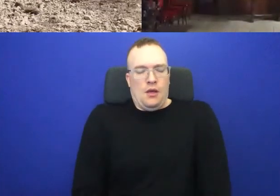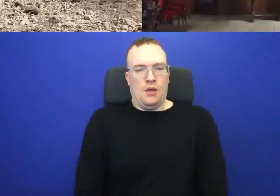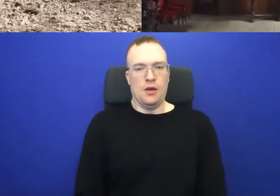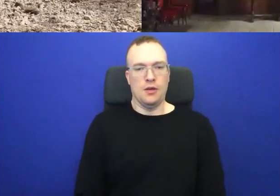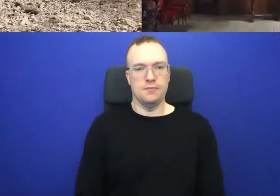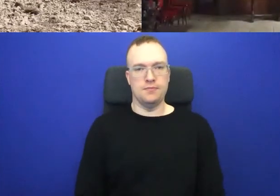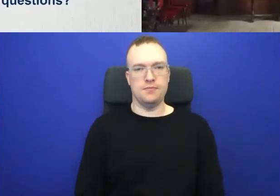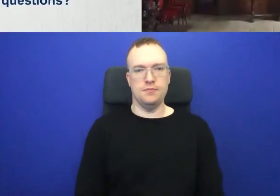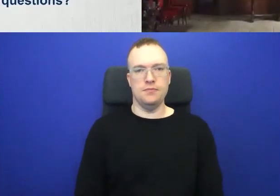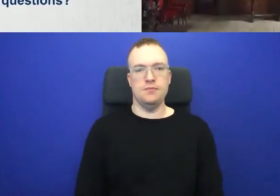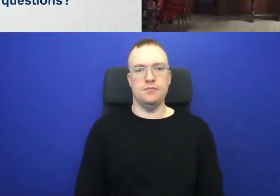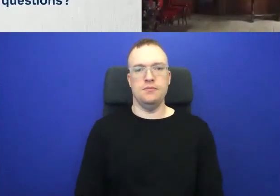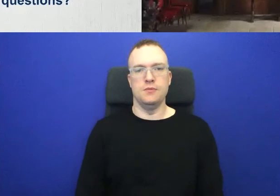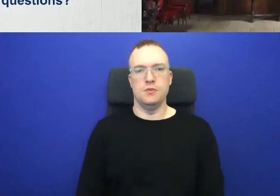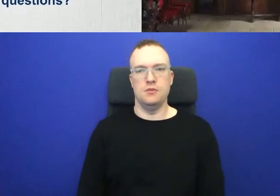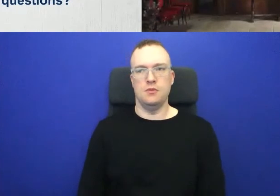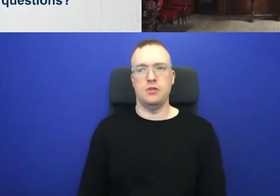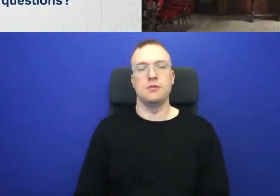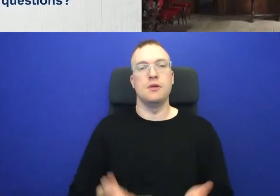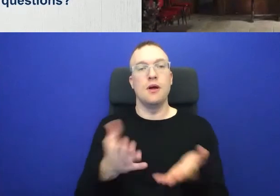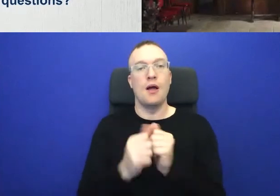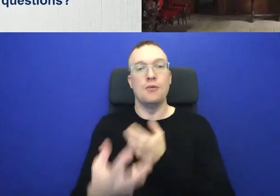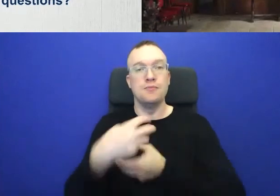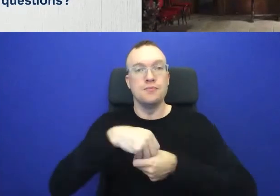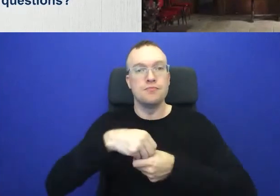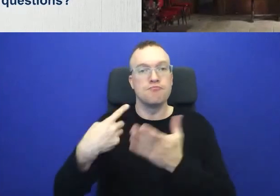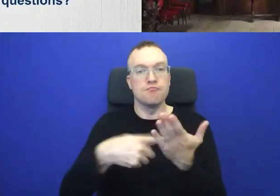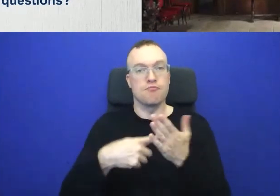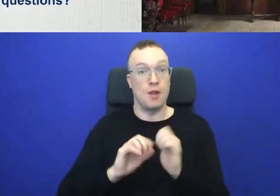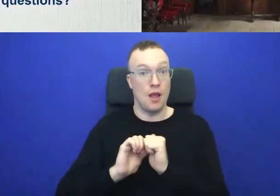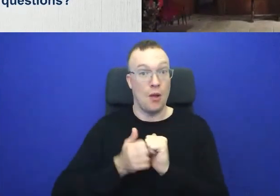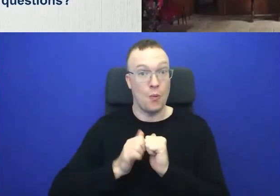There is, in fact, a way you can join in with this, and